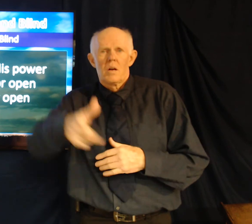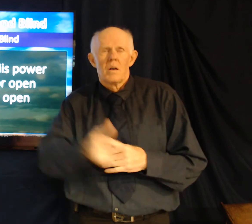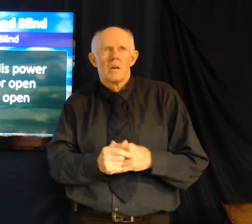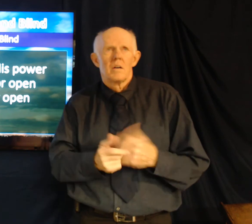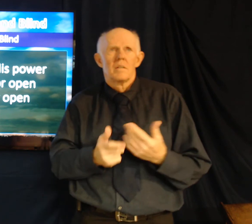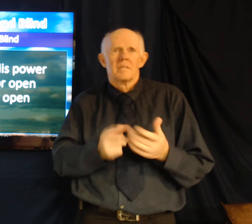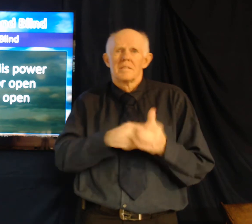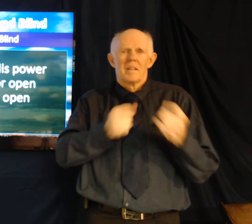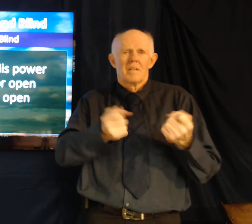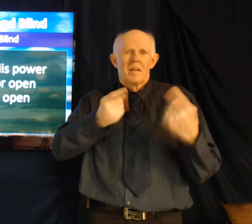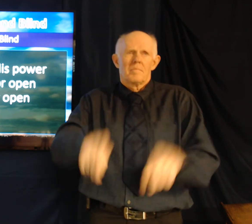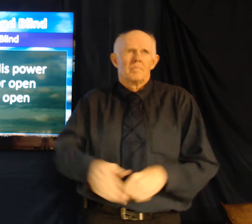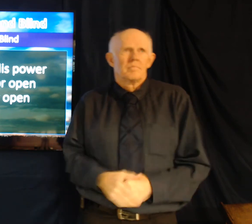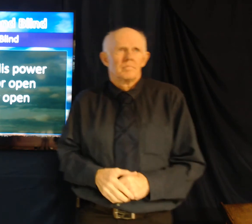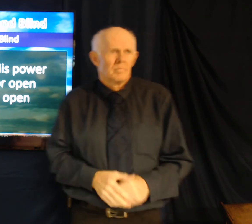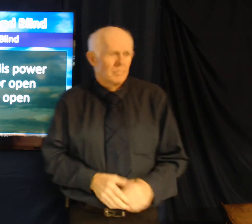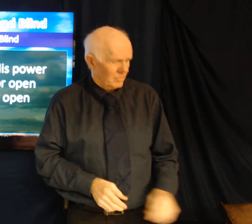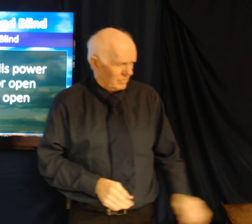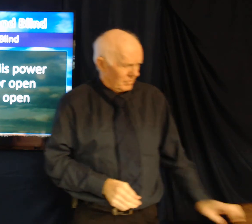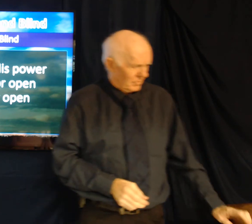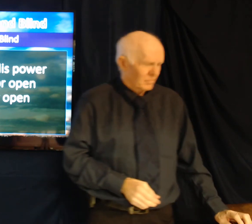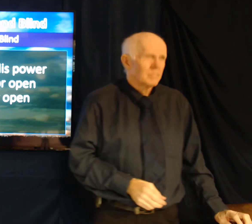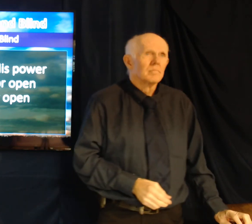causes them to go blind. This just happens.